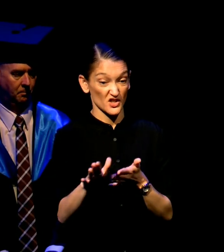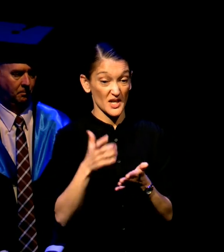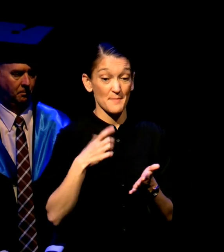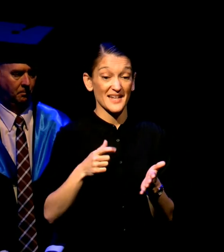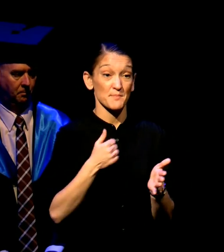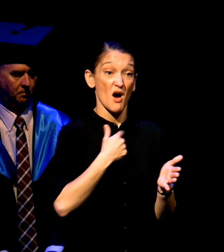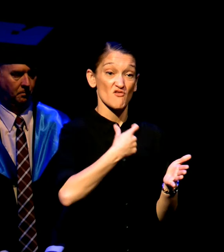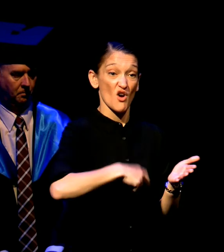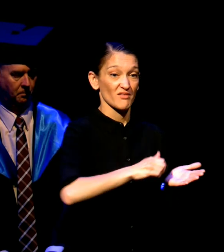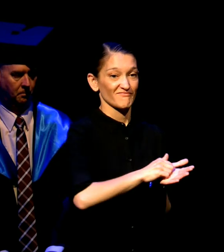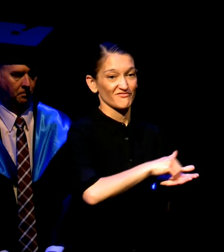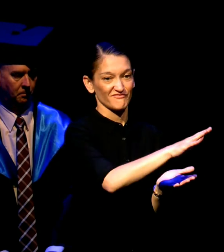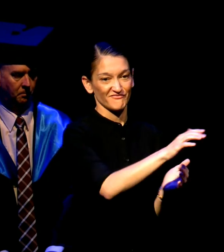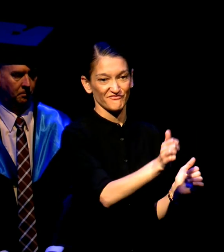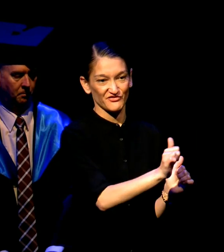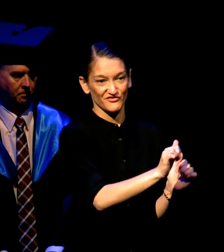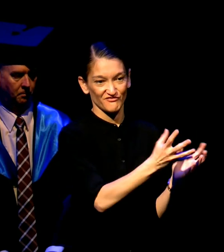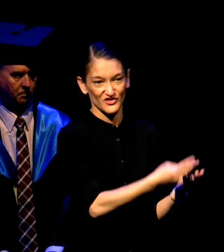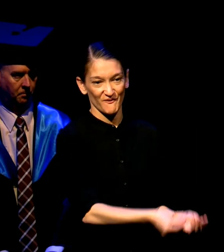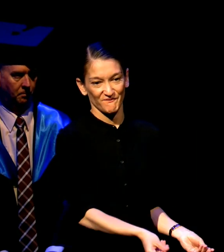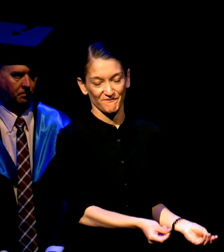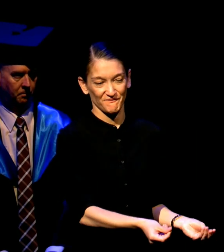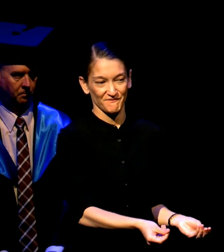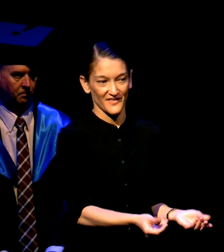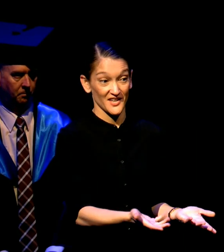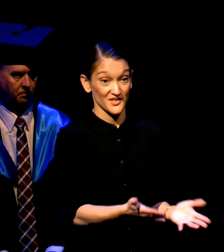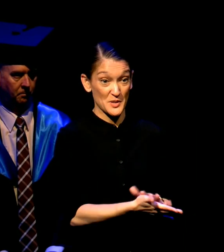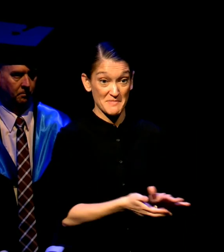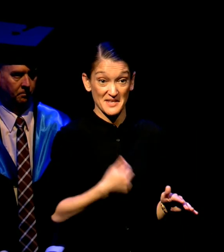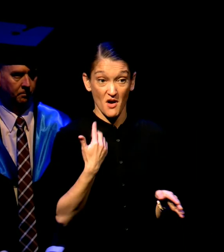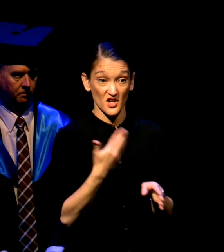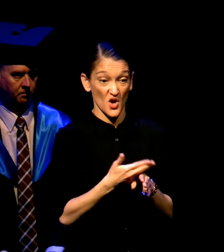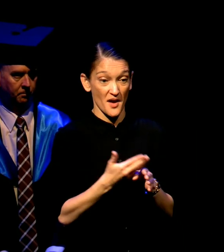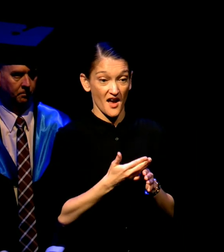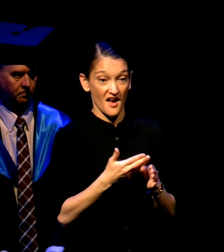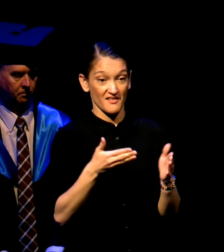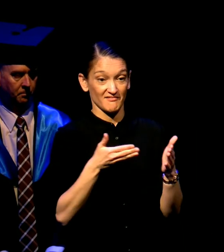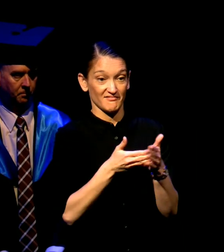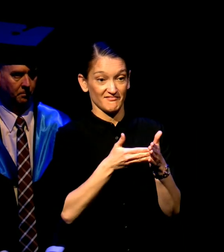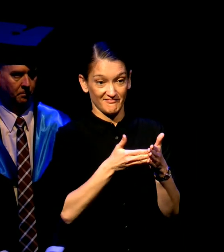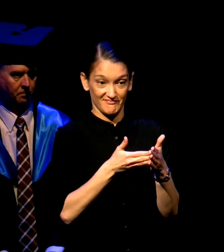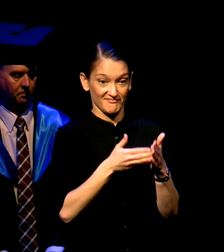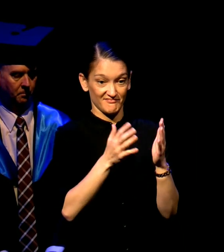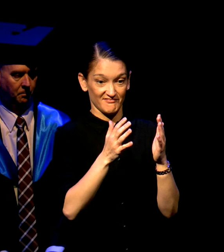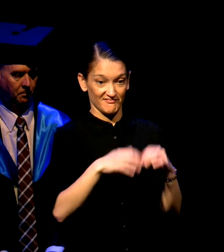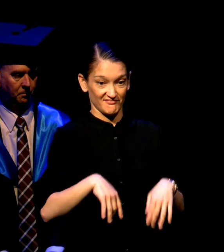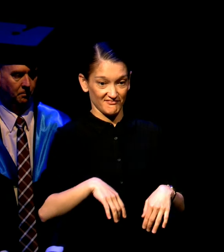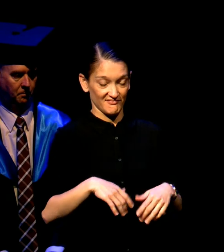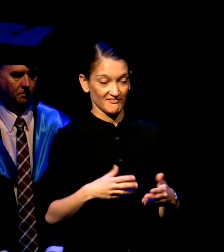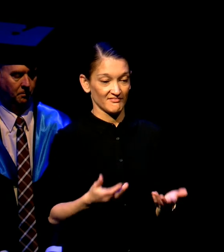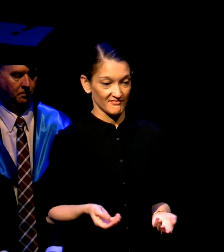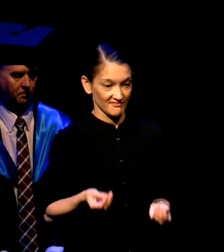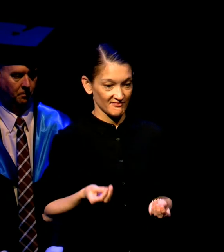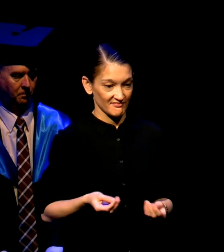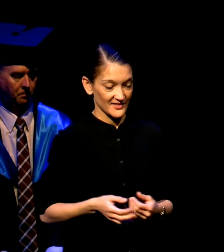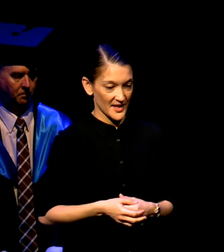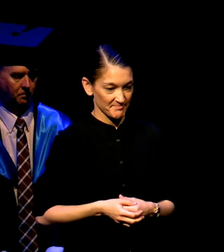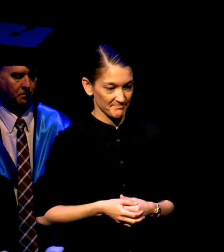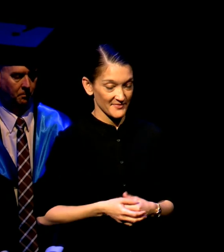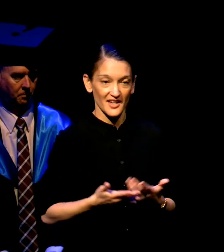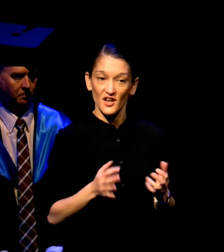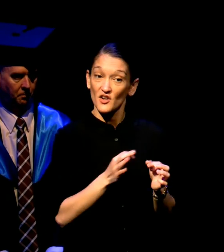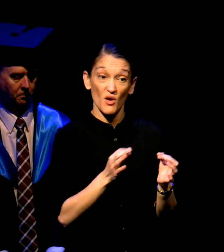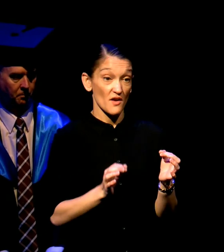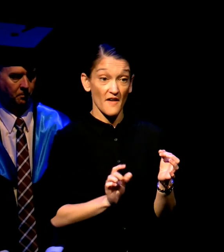more. So my career, all of a sudden, had a big hurdle put in front of it. And it would not be